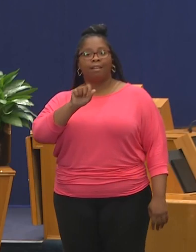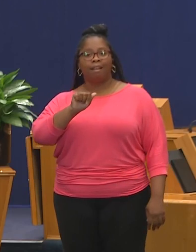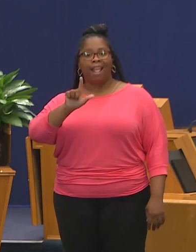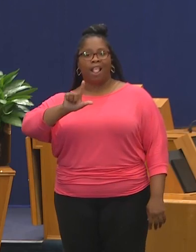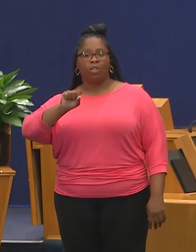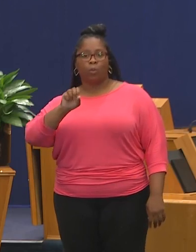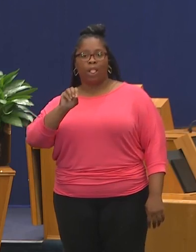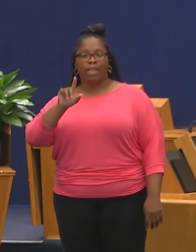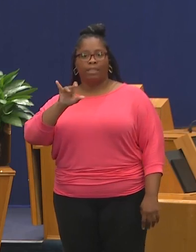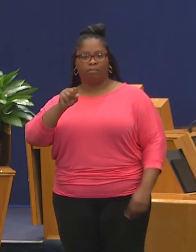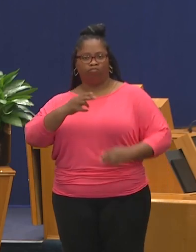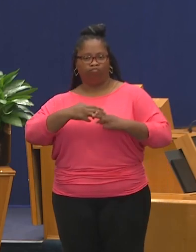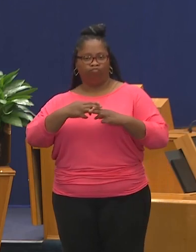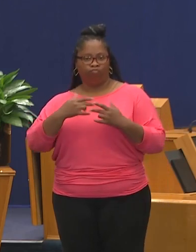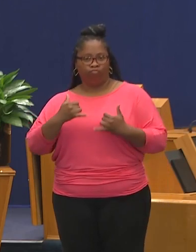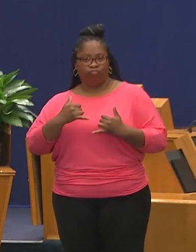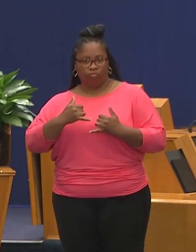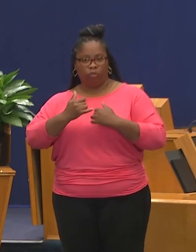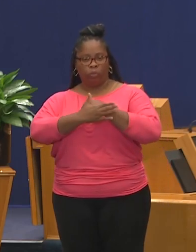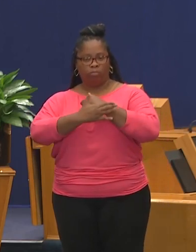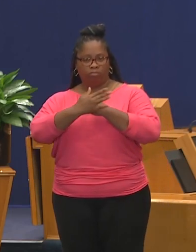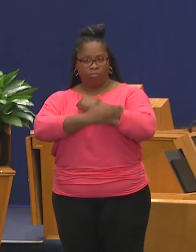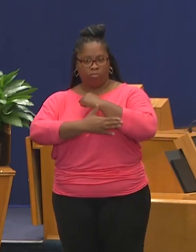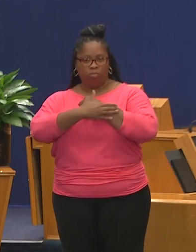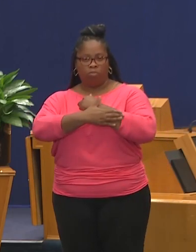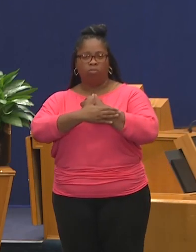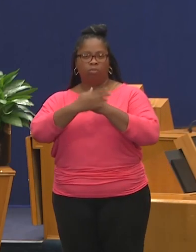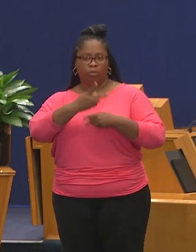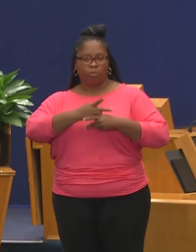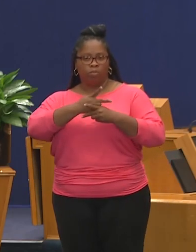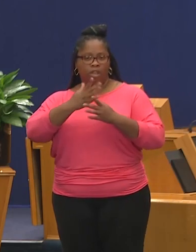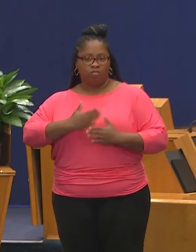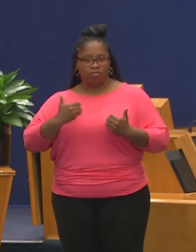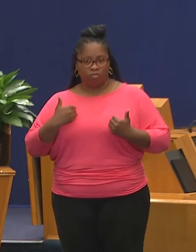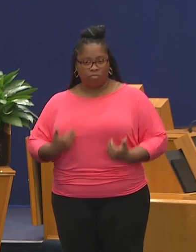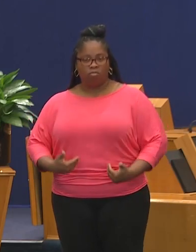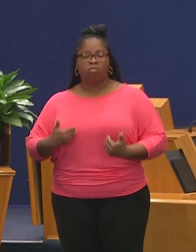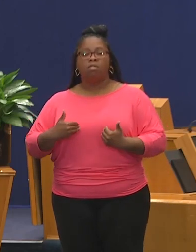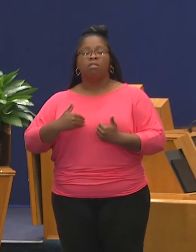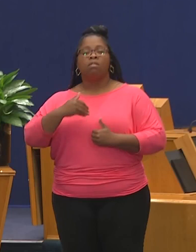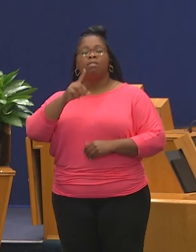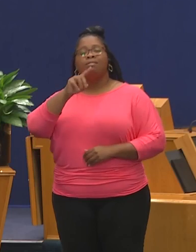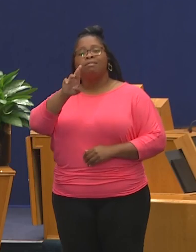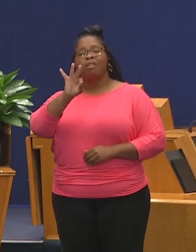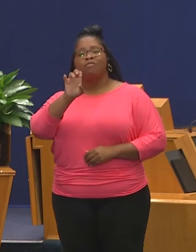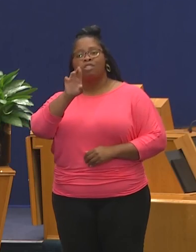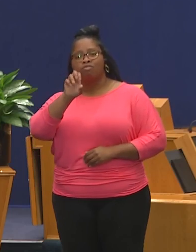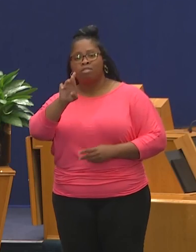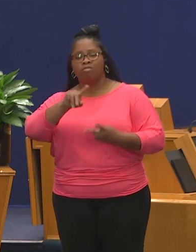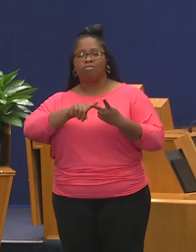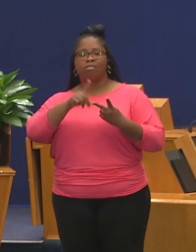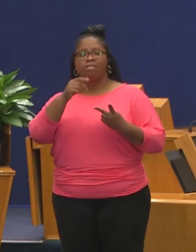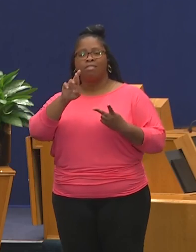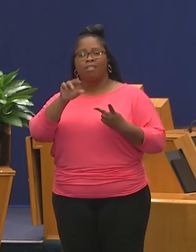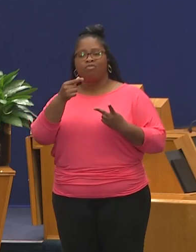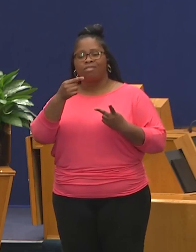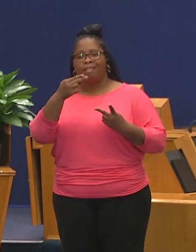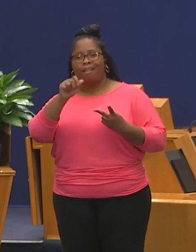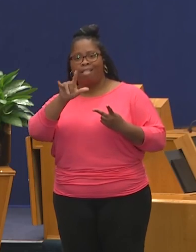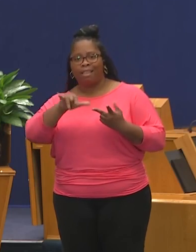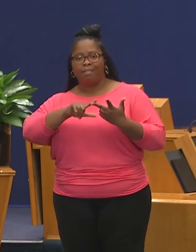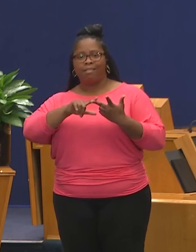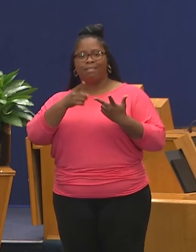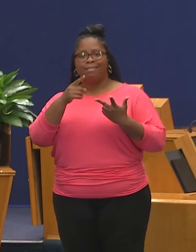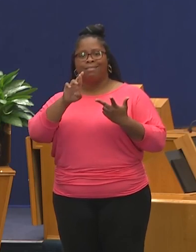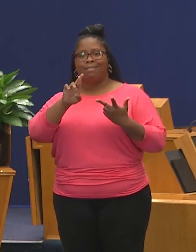Pro Tem of the Los Angeles County Board of Supervisors. Dr. Barbara Ferrer, Dr. Christina Galle, and Kevin McGowan are here